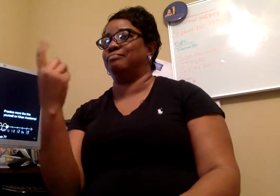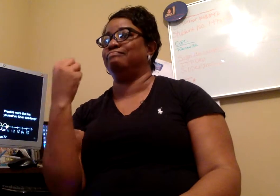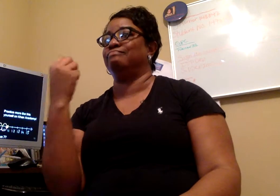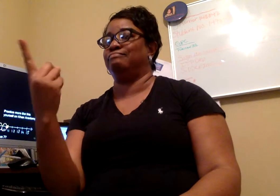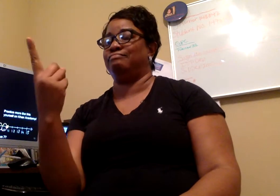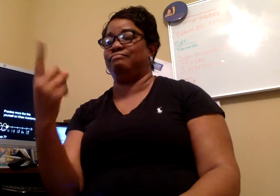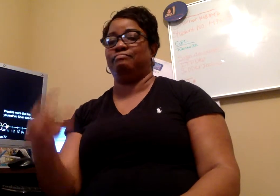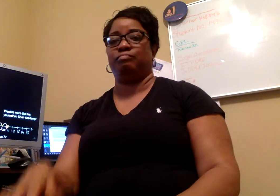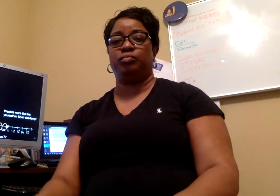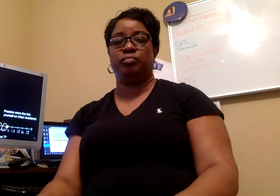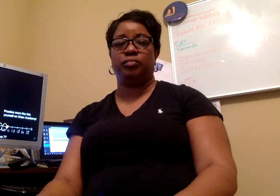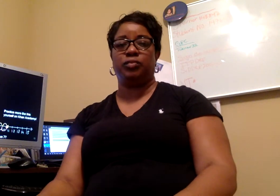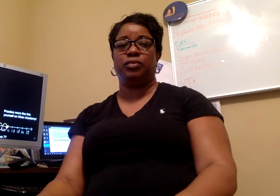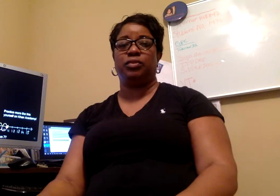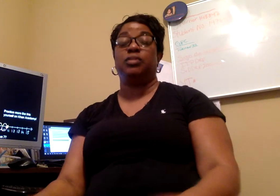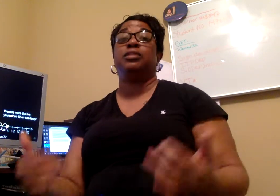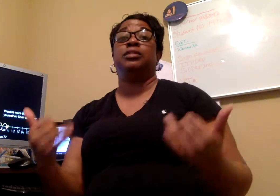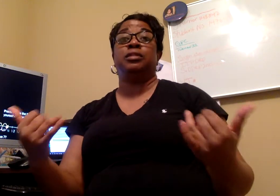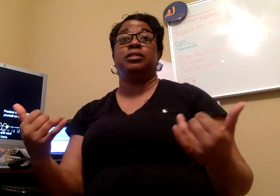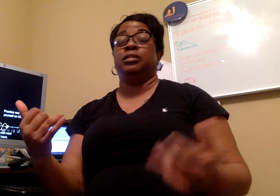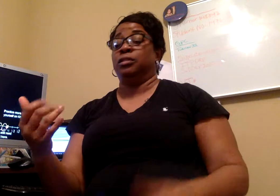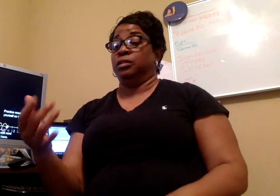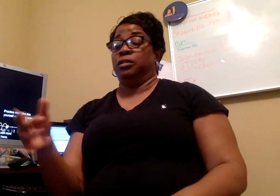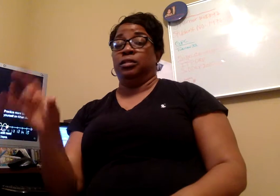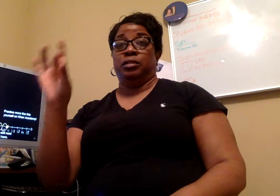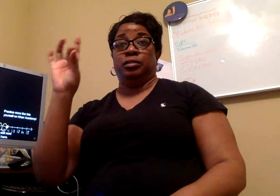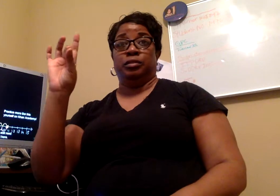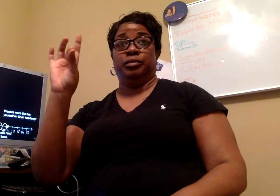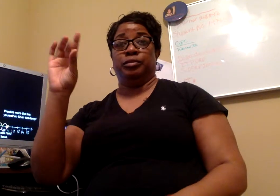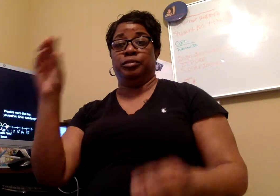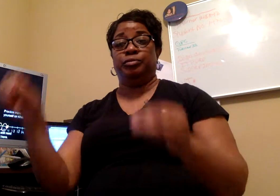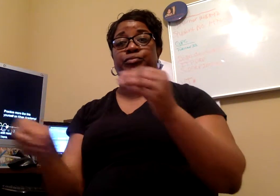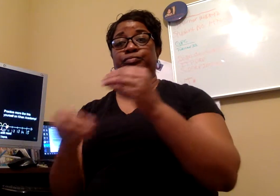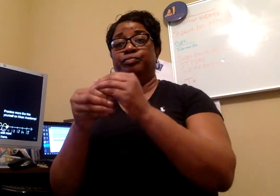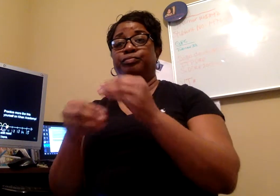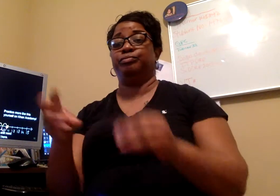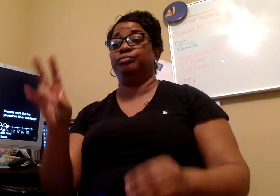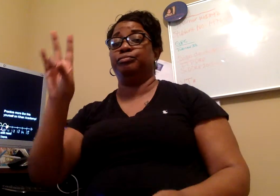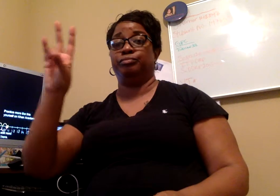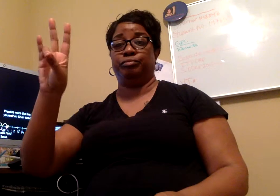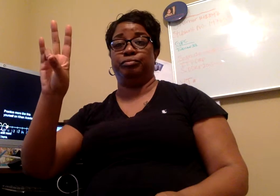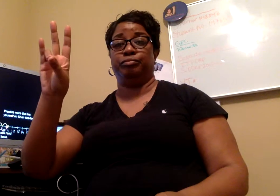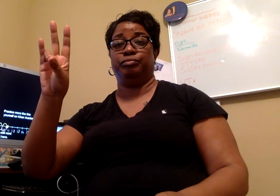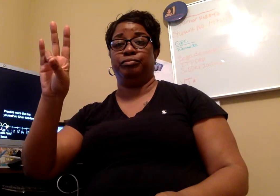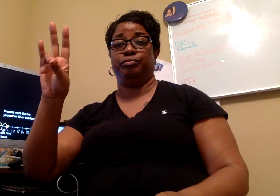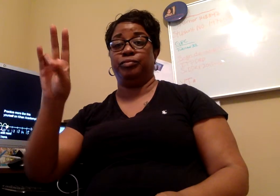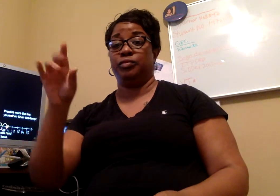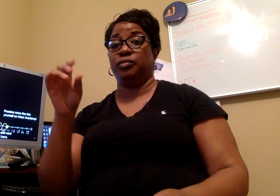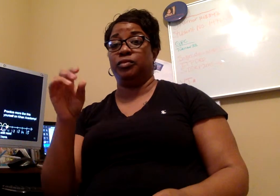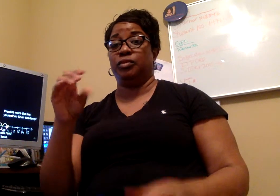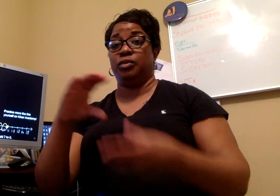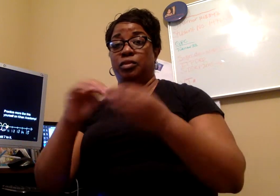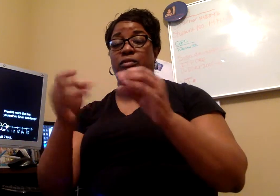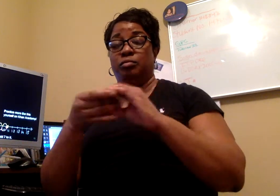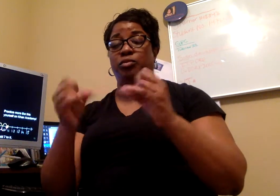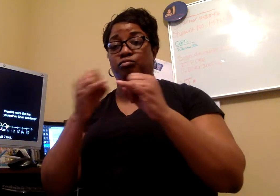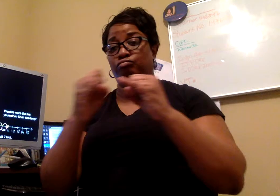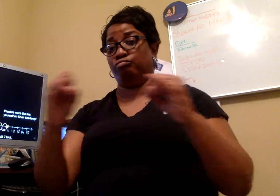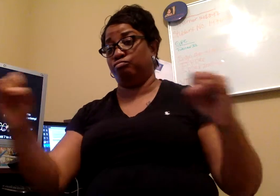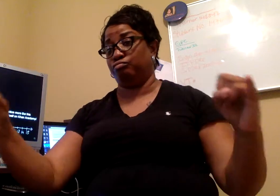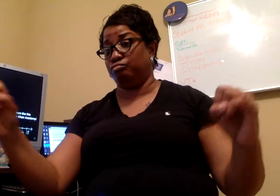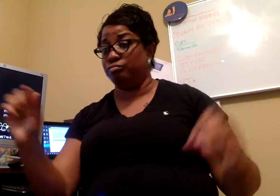8 plus 7? Well, if you can still read this, 8 is right here. Right? We're going to add